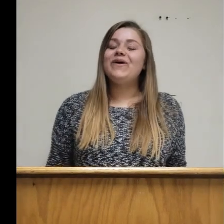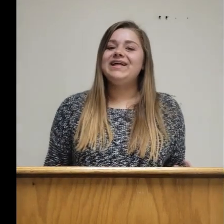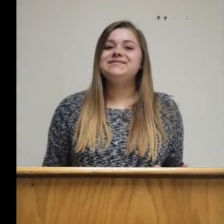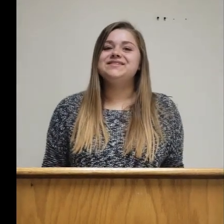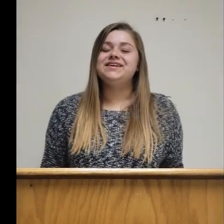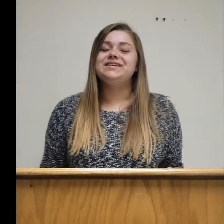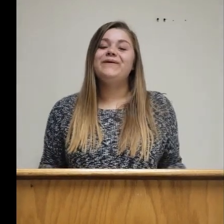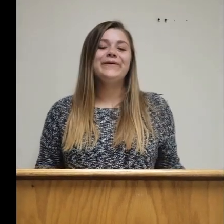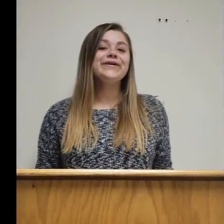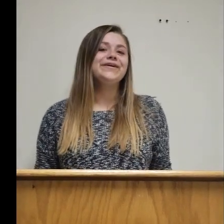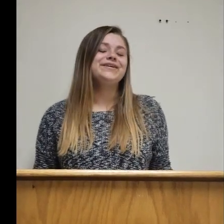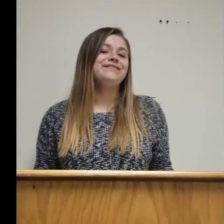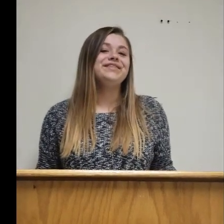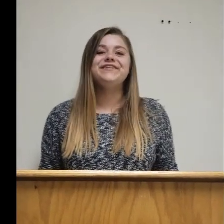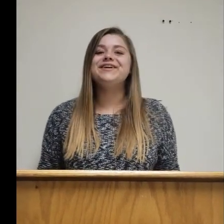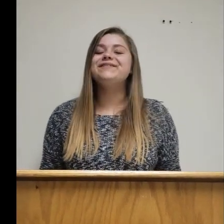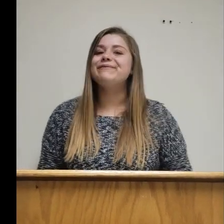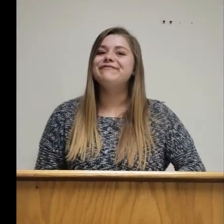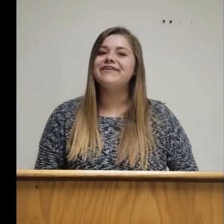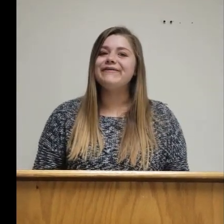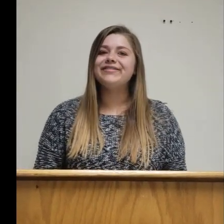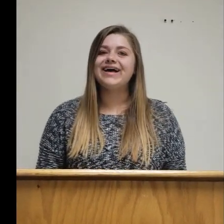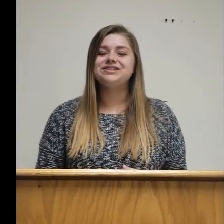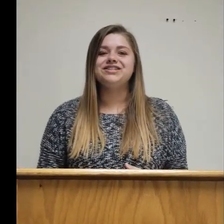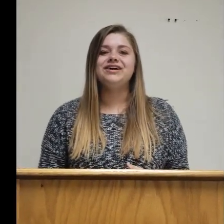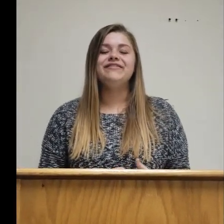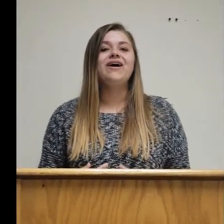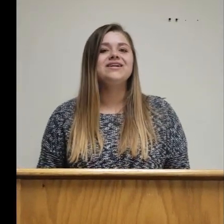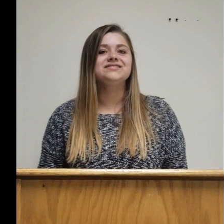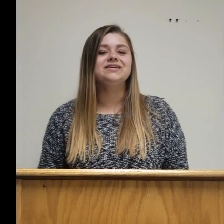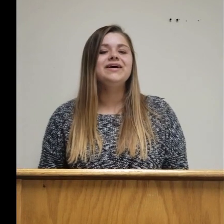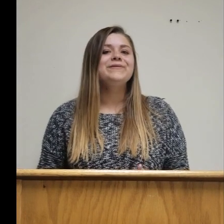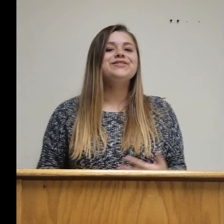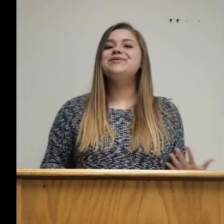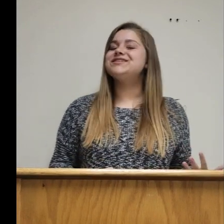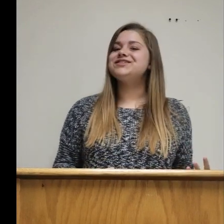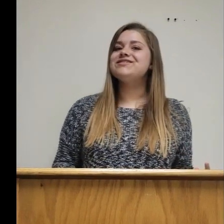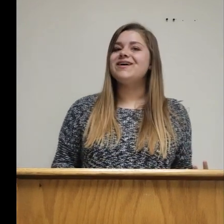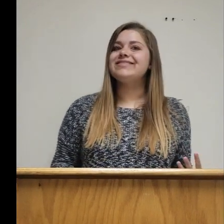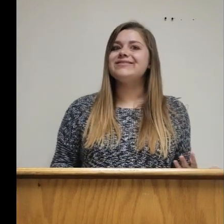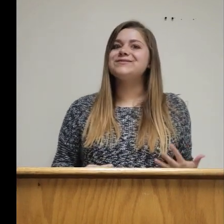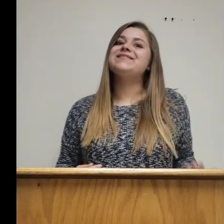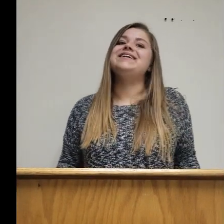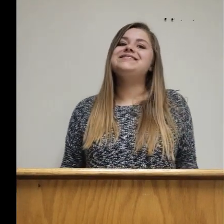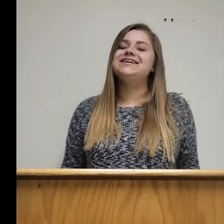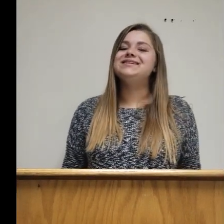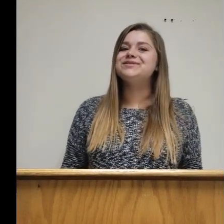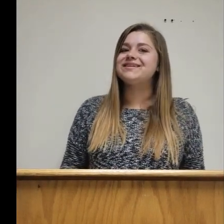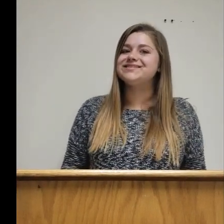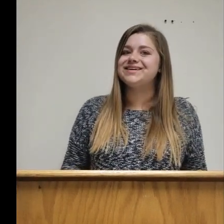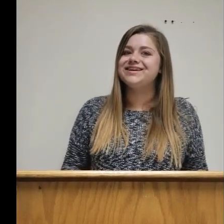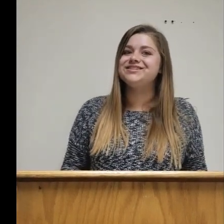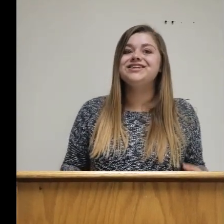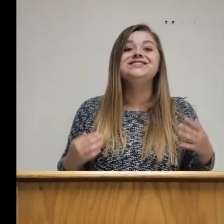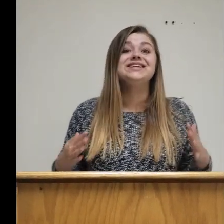I'm sure you all have seen or heard of the video that went viral last year of a concert where the musician thought that there was a lady standing